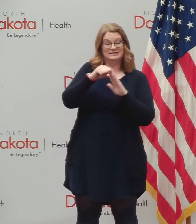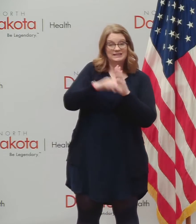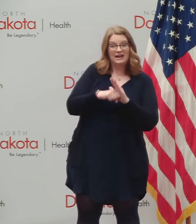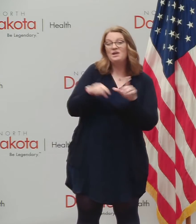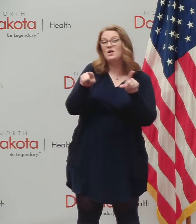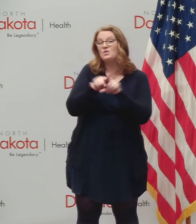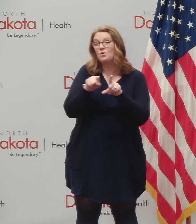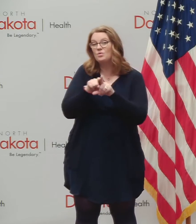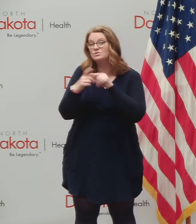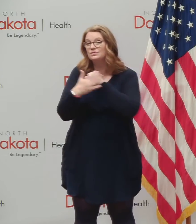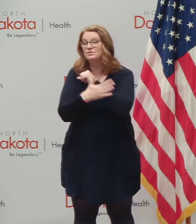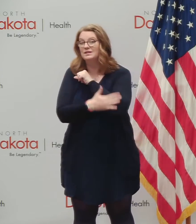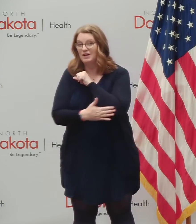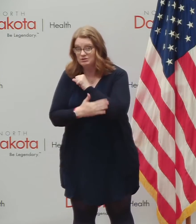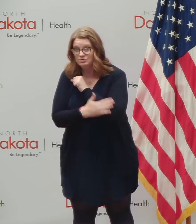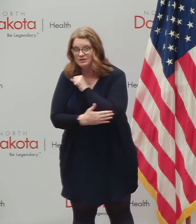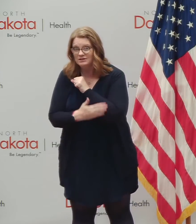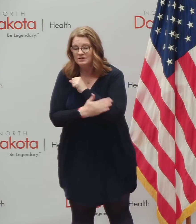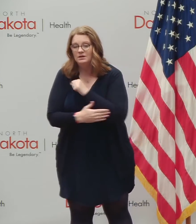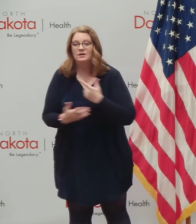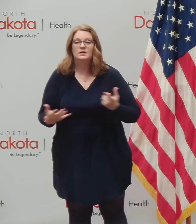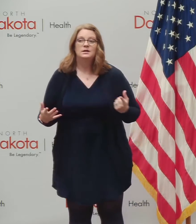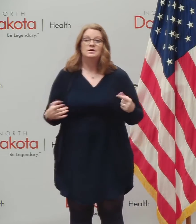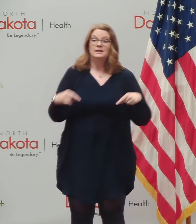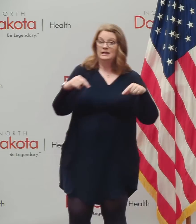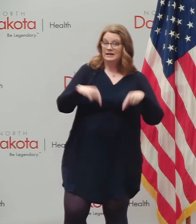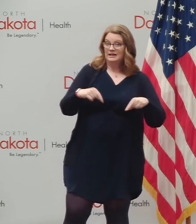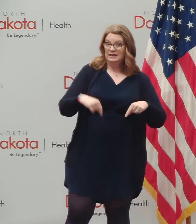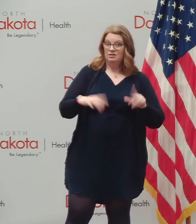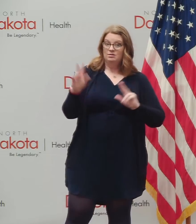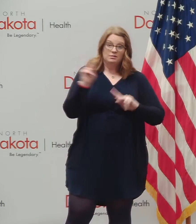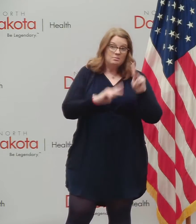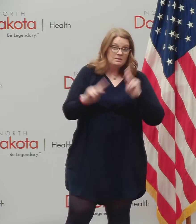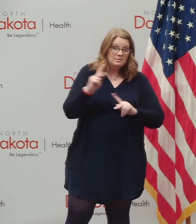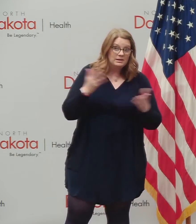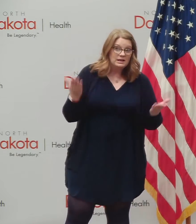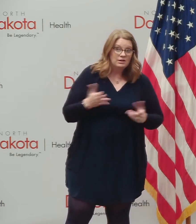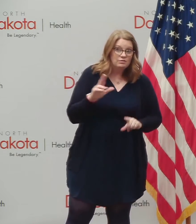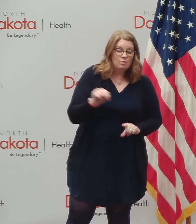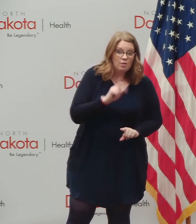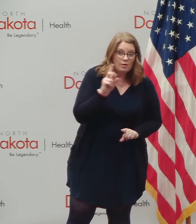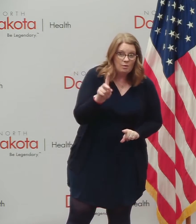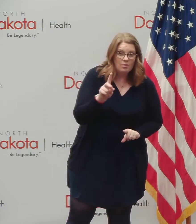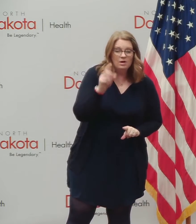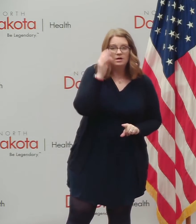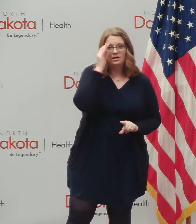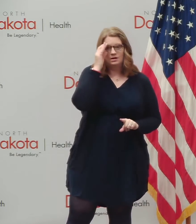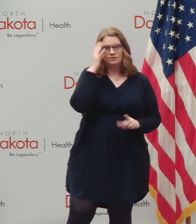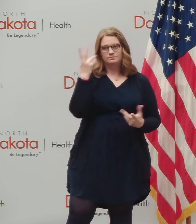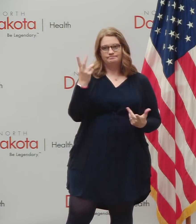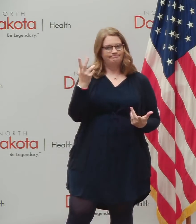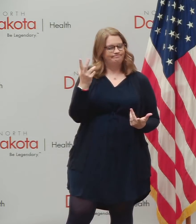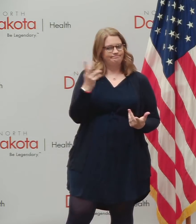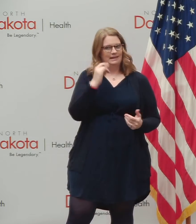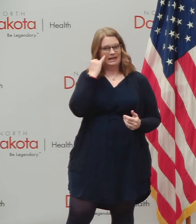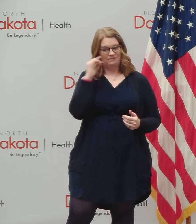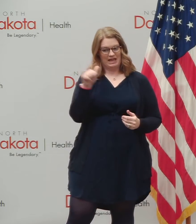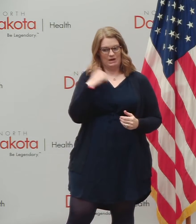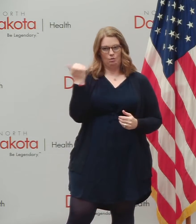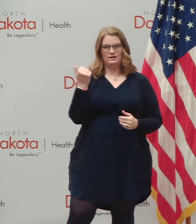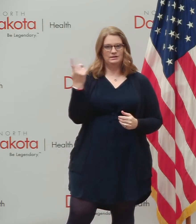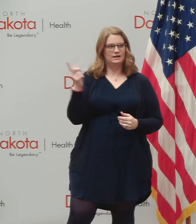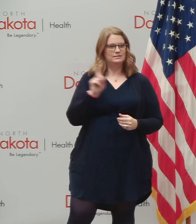And I think that North Dakotans and certainly Anyone that's been at this